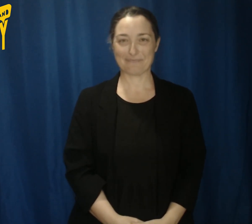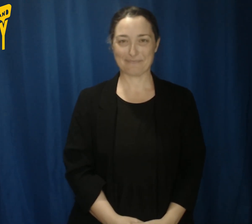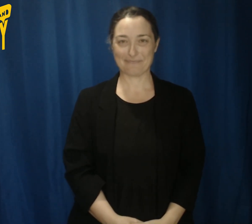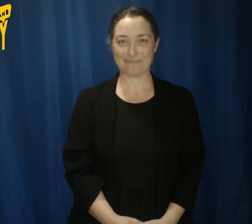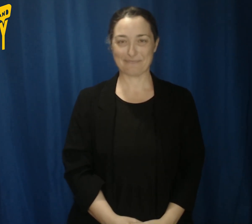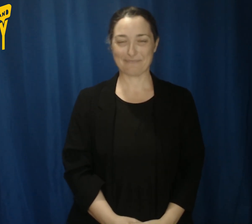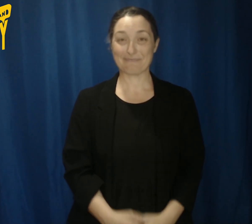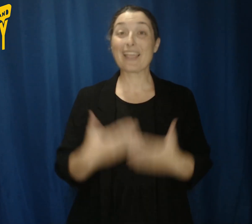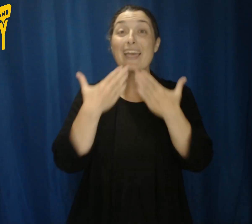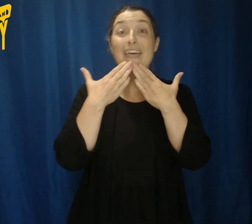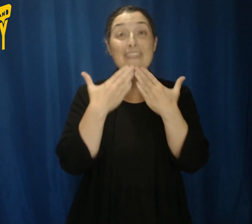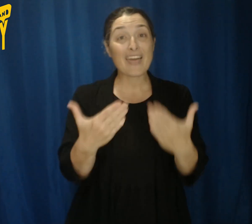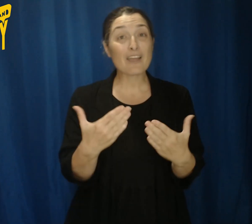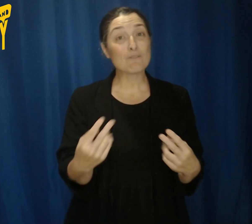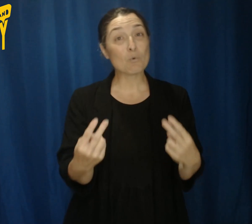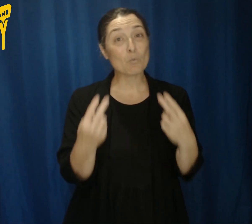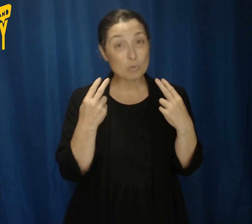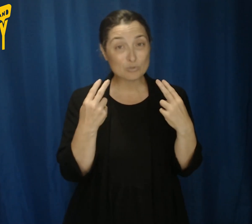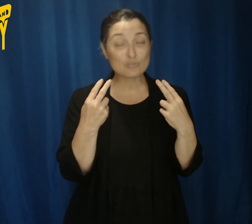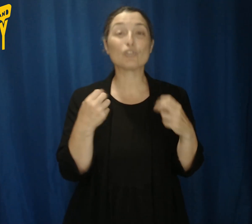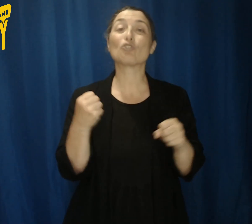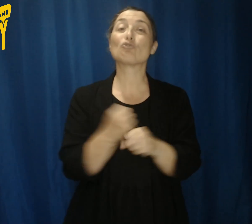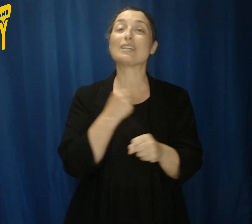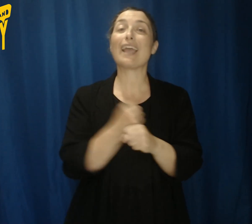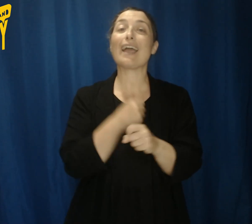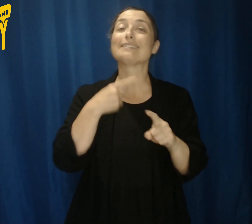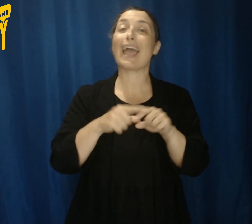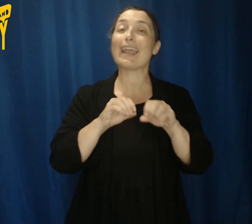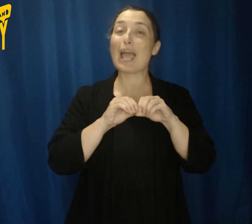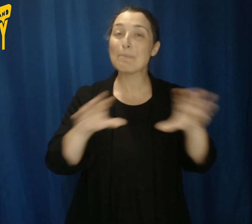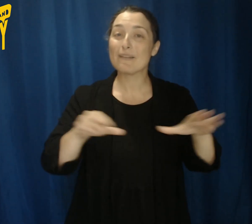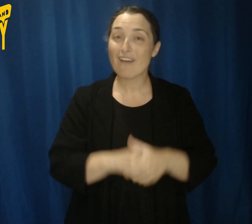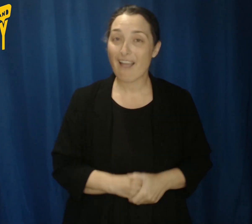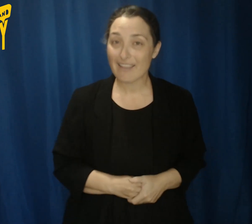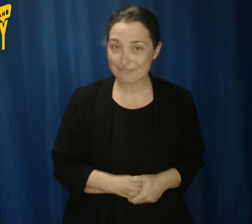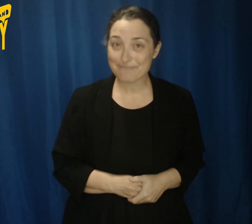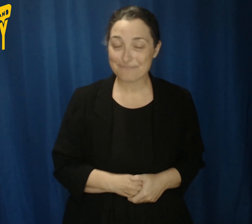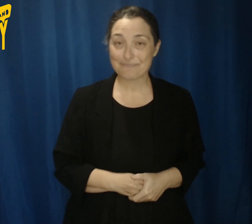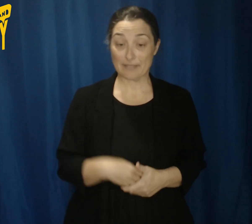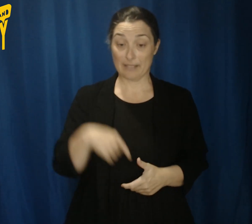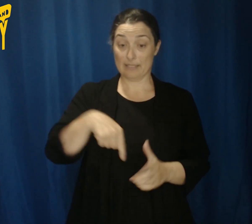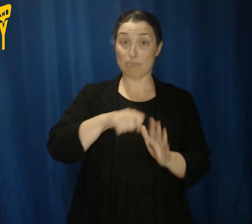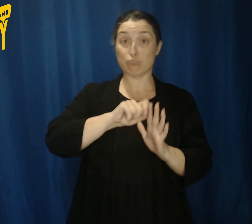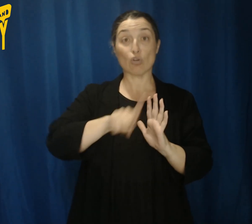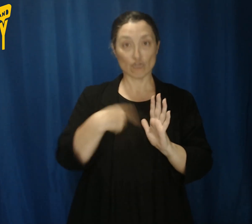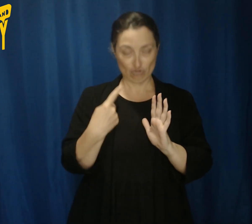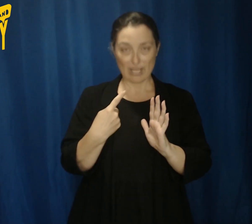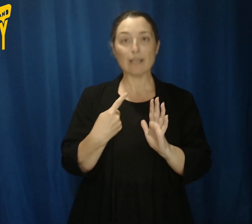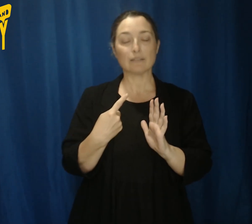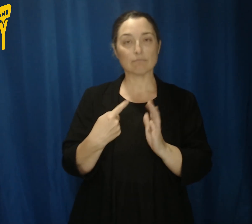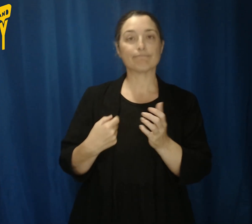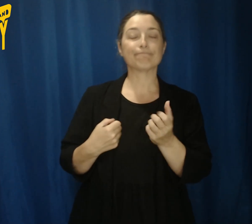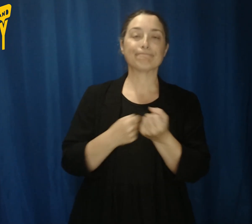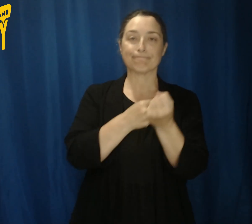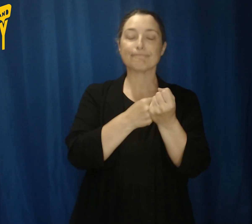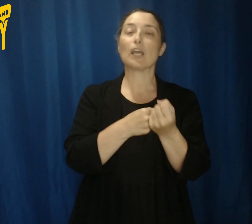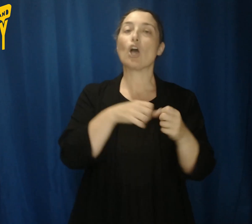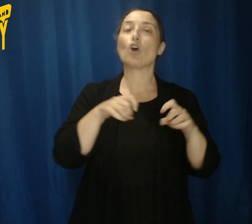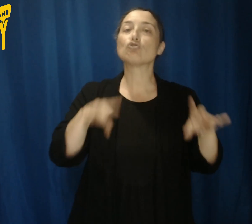Thank you for listening to Create and Amplify. This project has been assisted by the Australian Government through